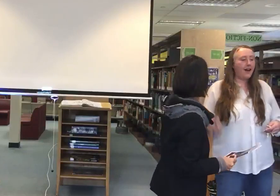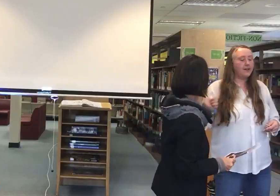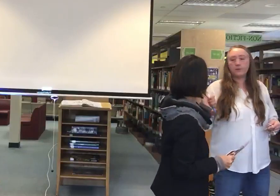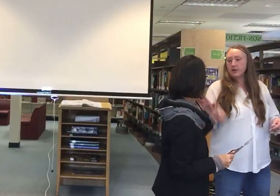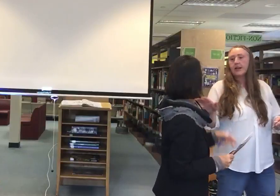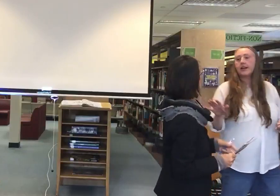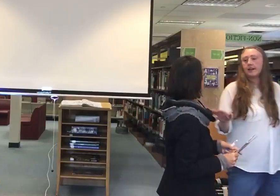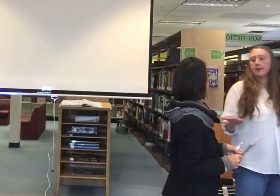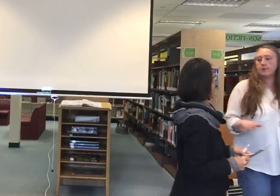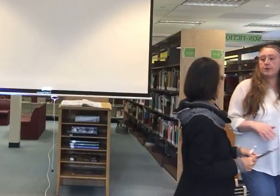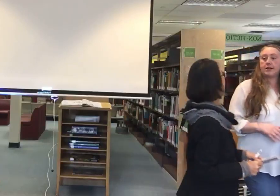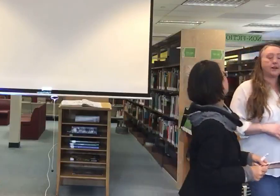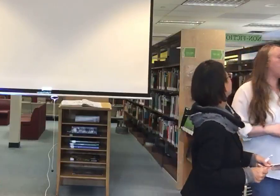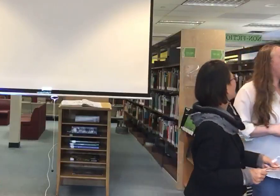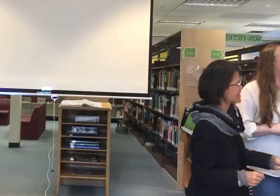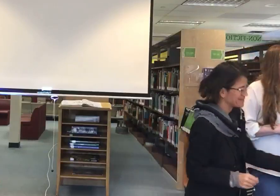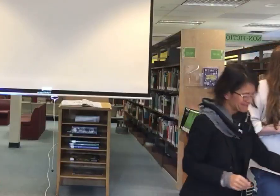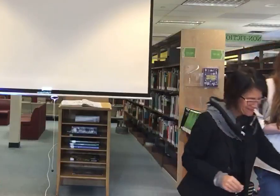And my students were checking it out.